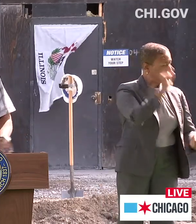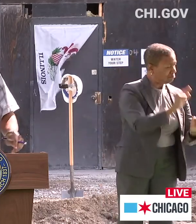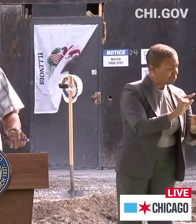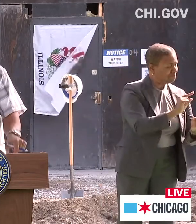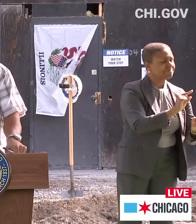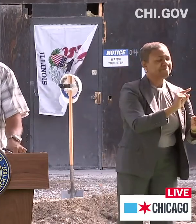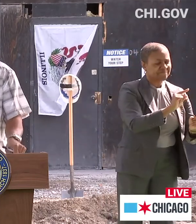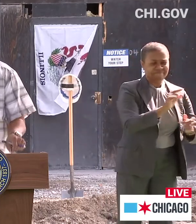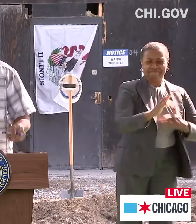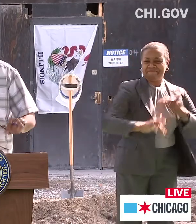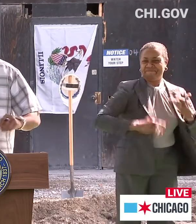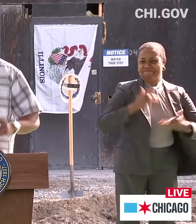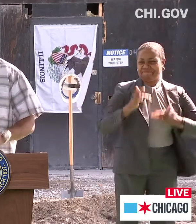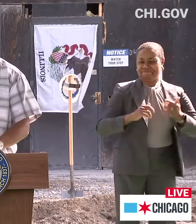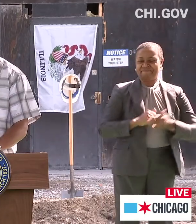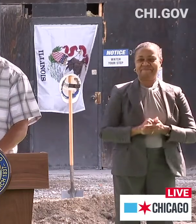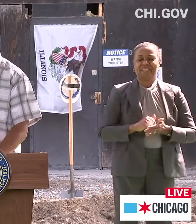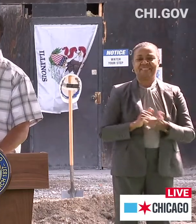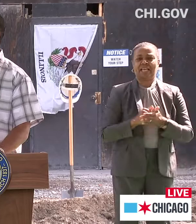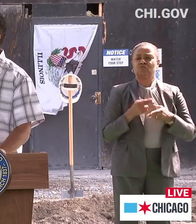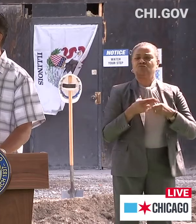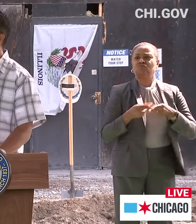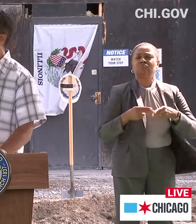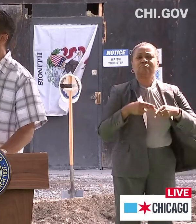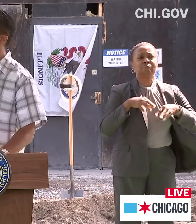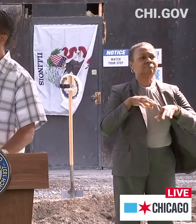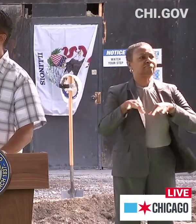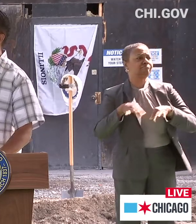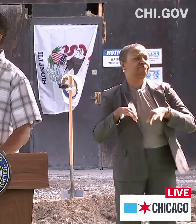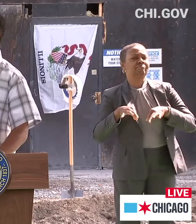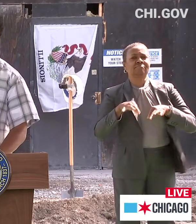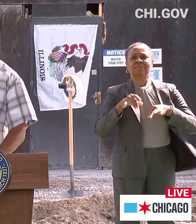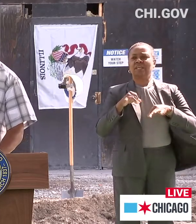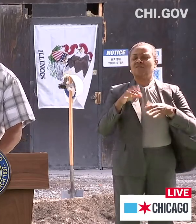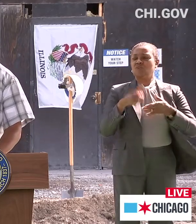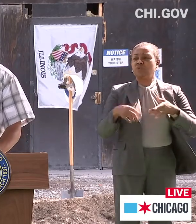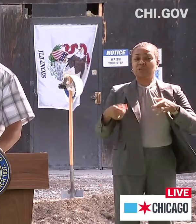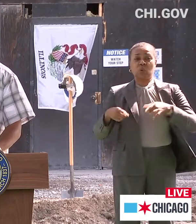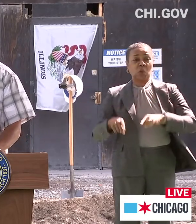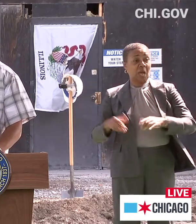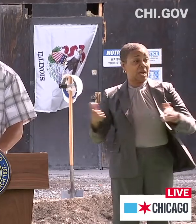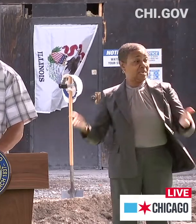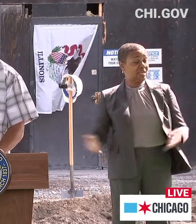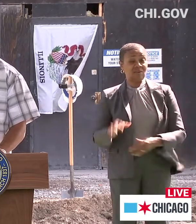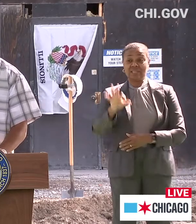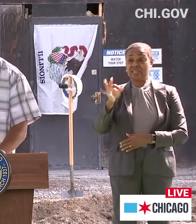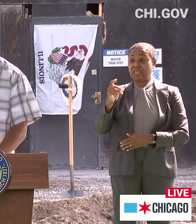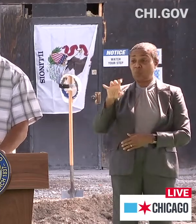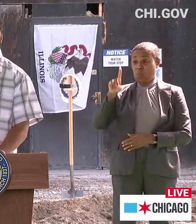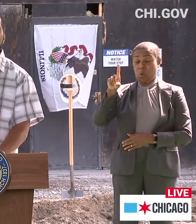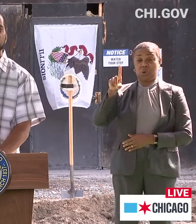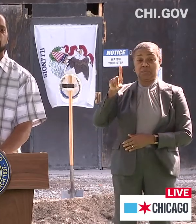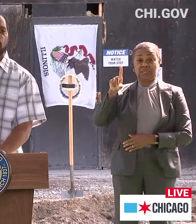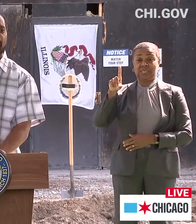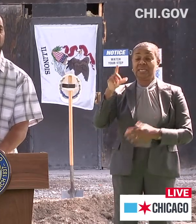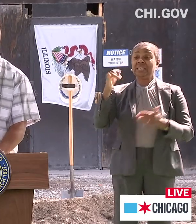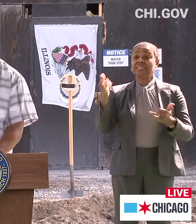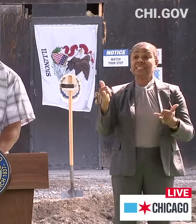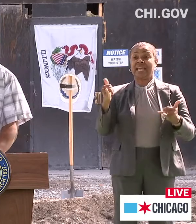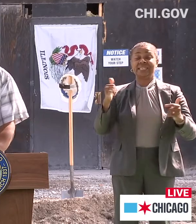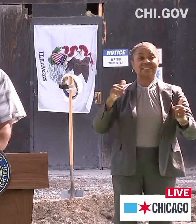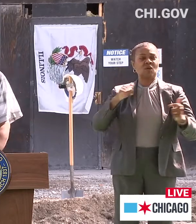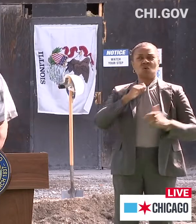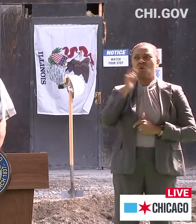excited about that. So that's just a quick snapshot on what we've been doing here in the 9th Ward. But today's